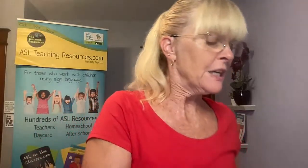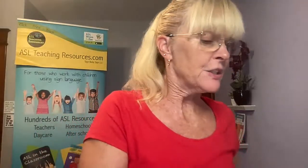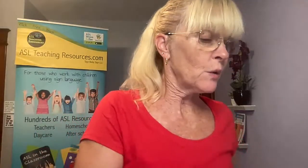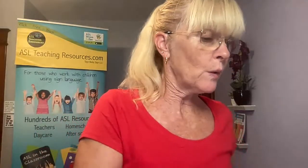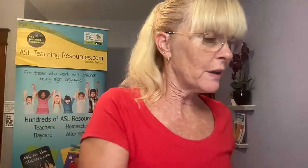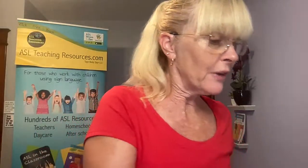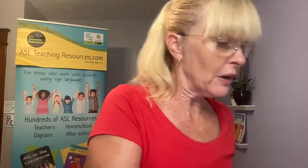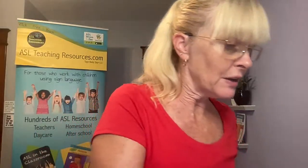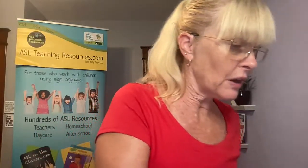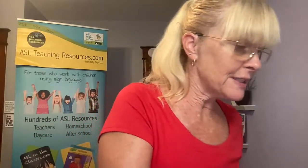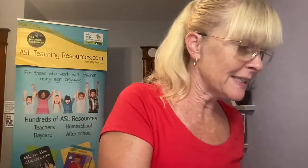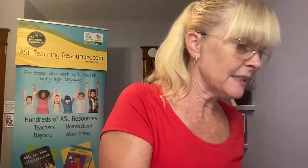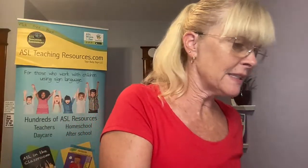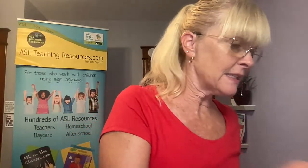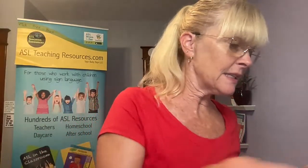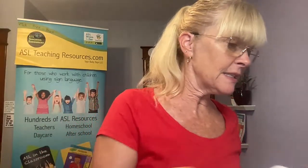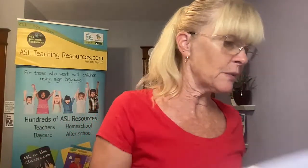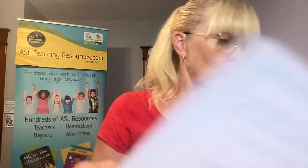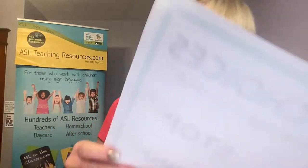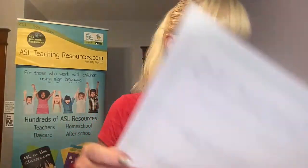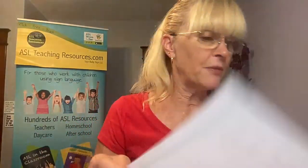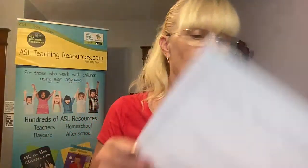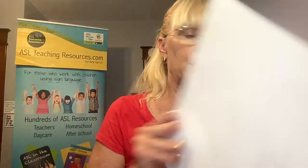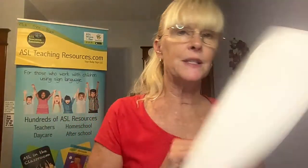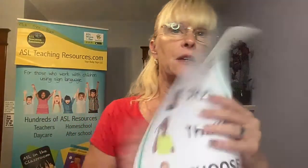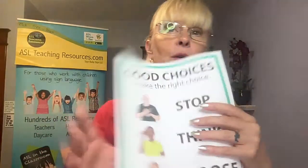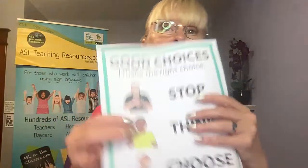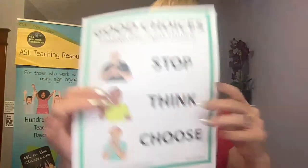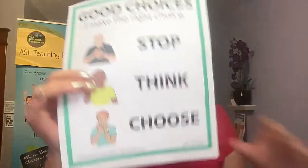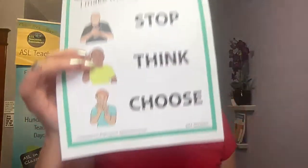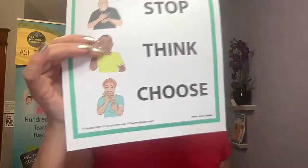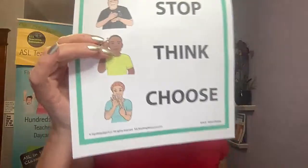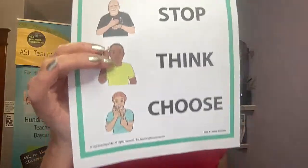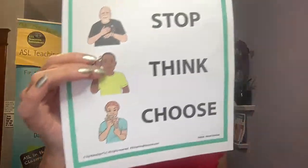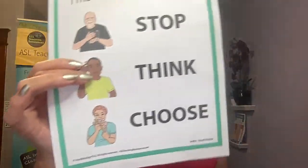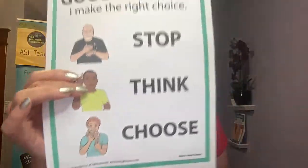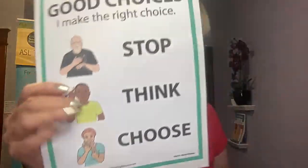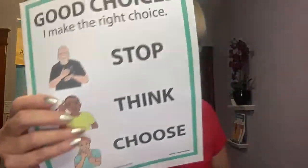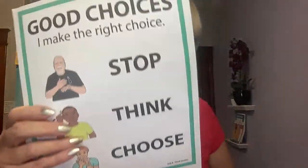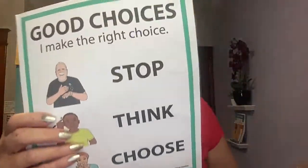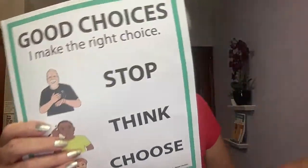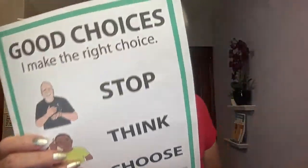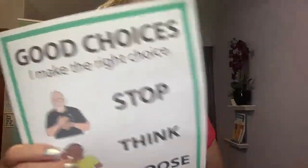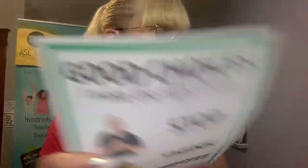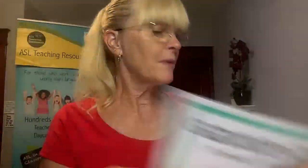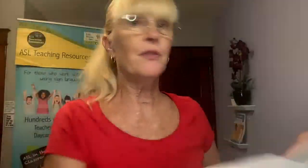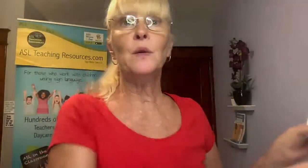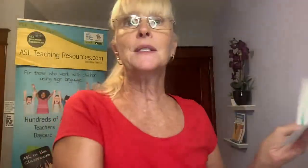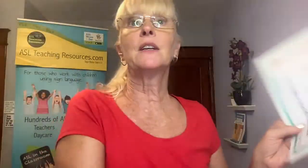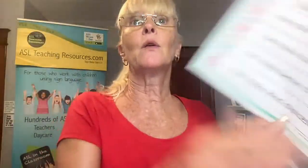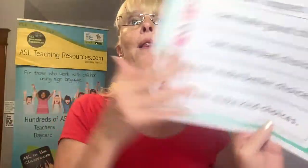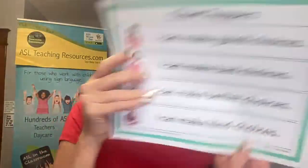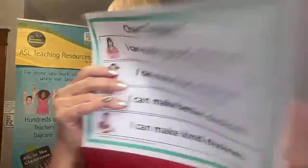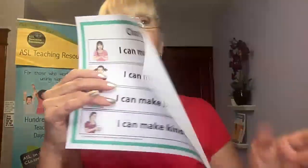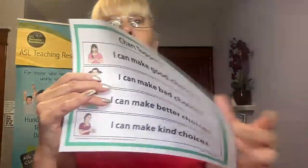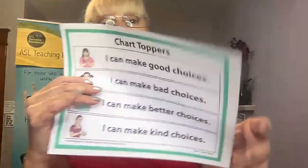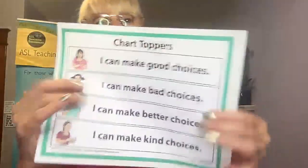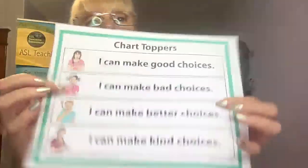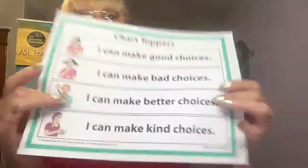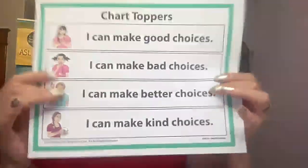So what are our sentences? We're going to be focusing on these, okay? And we're going to be focusing on this right here,